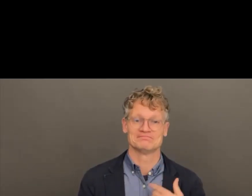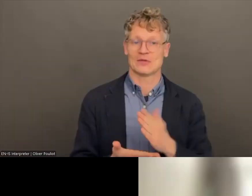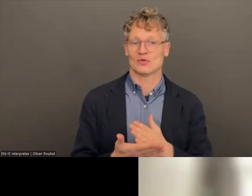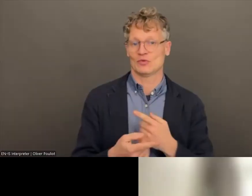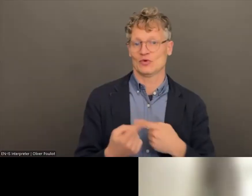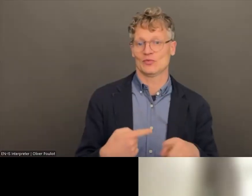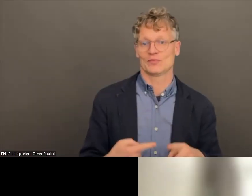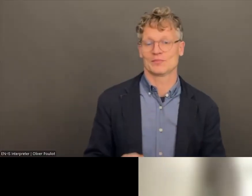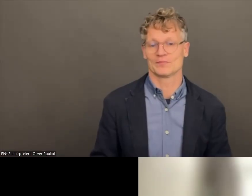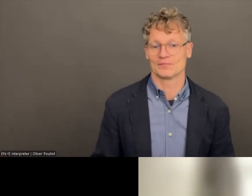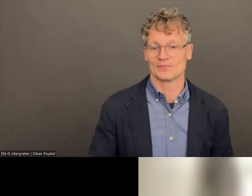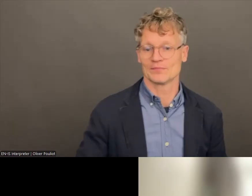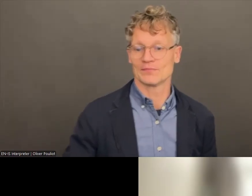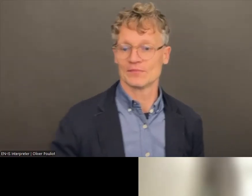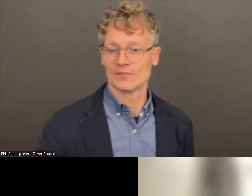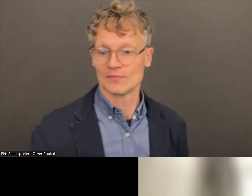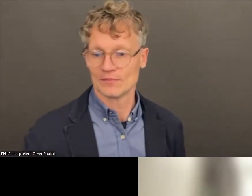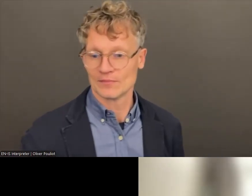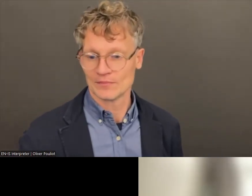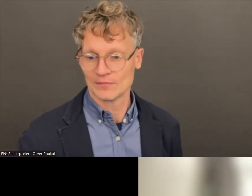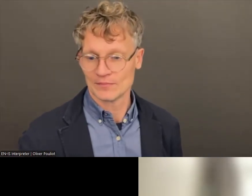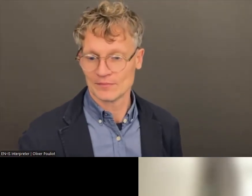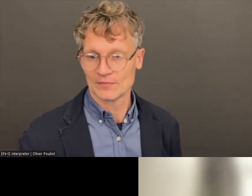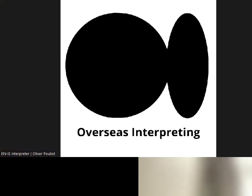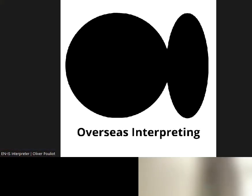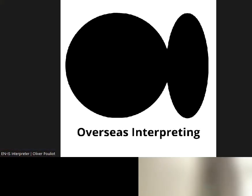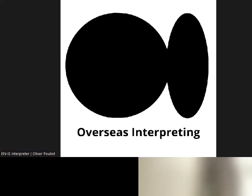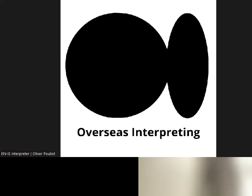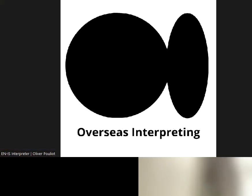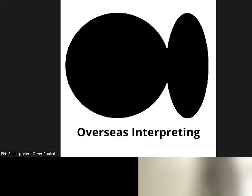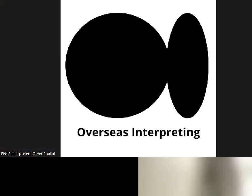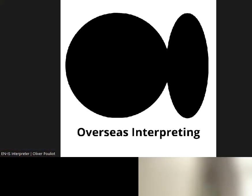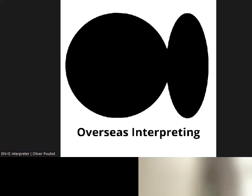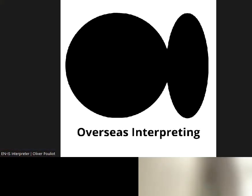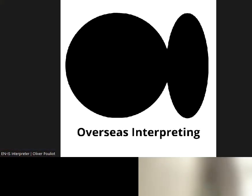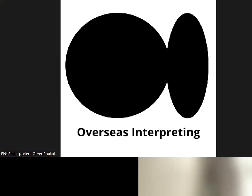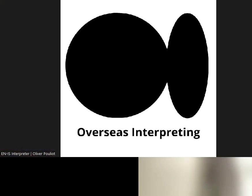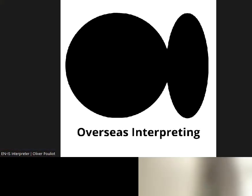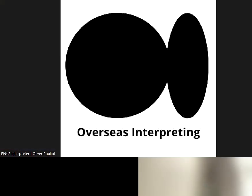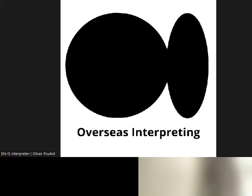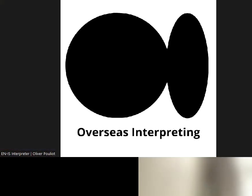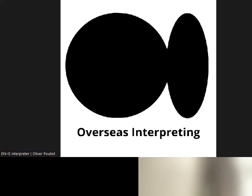Thank you so much, Sazzad, especially for that reflection that